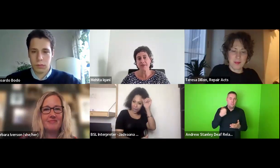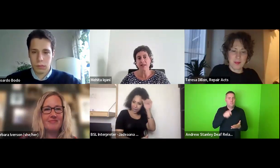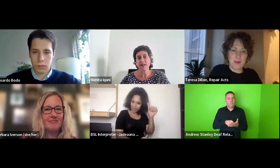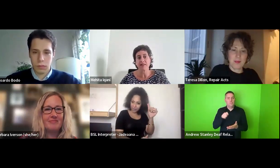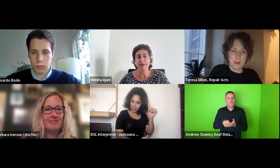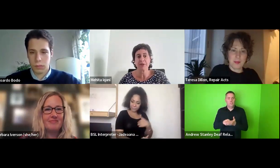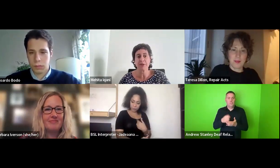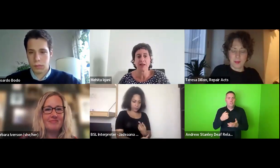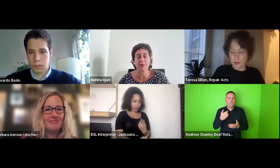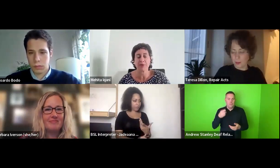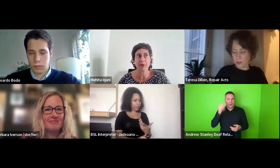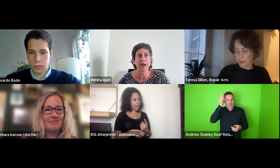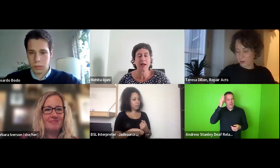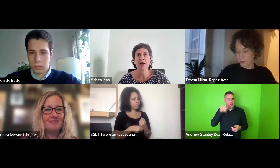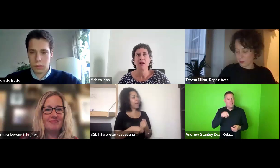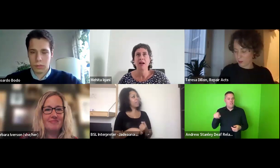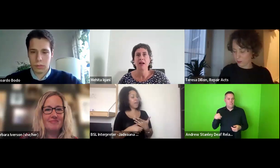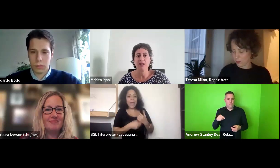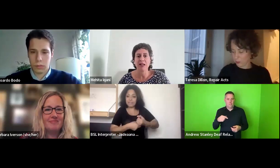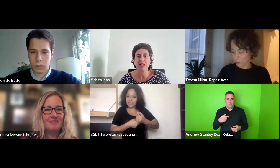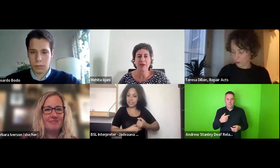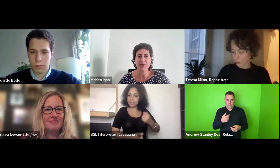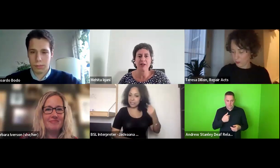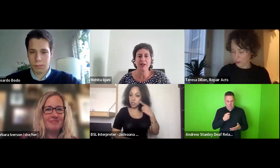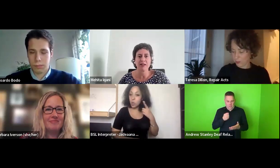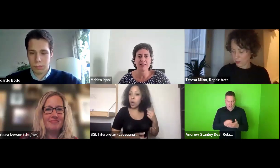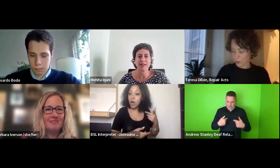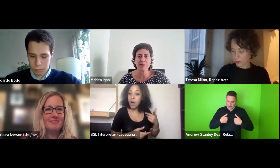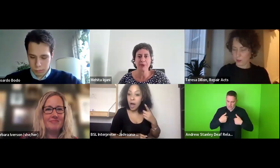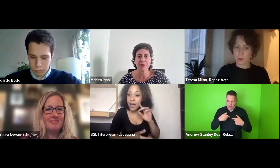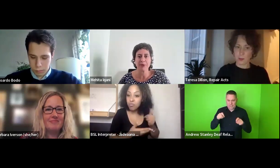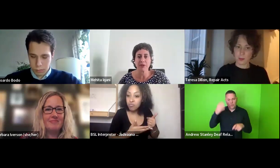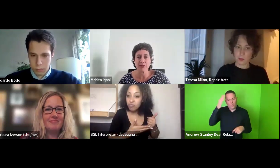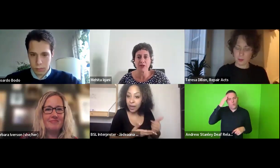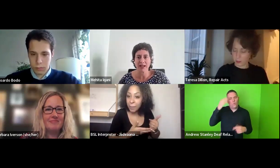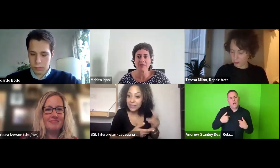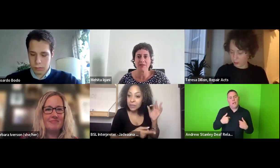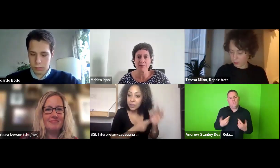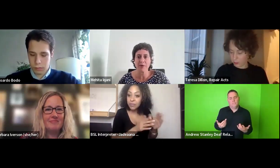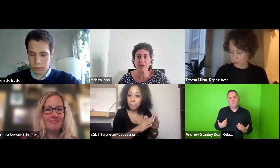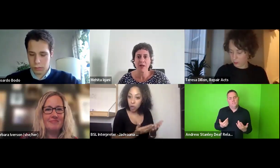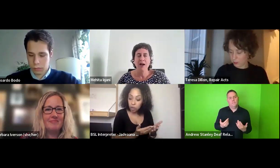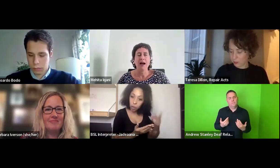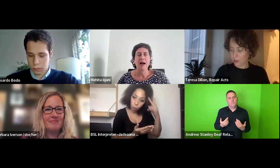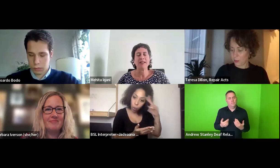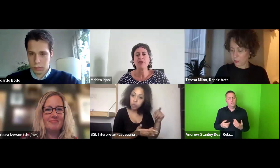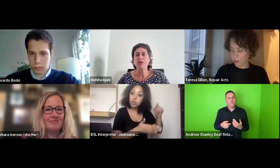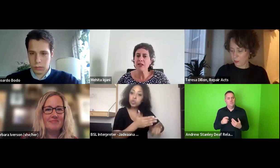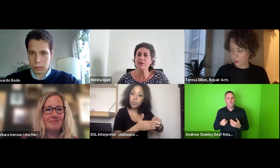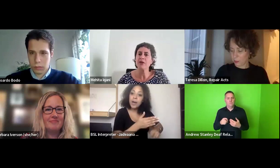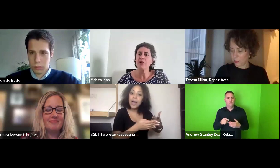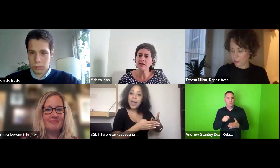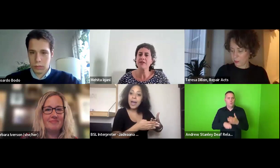activist consumers. And in that respect, I'd recommend my colleague Eleftheria Lekakis's book, Consumer Activism.